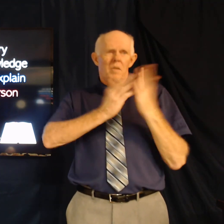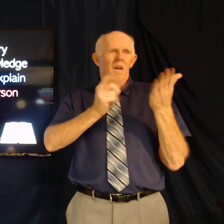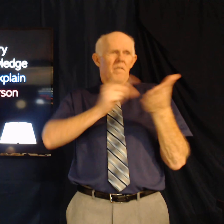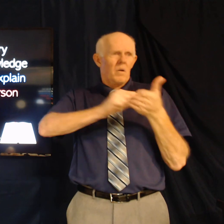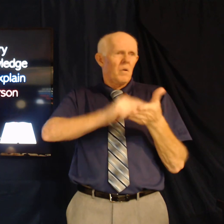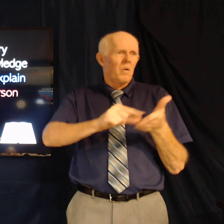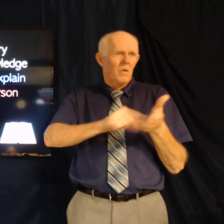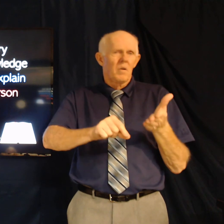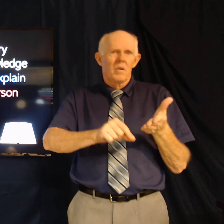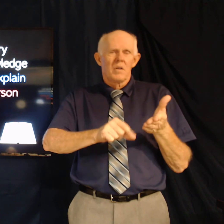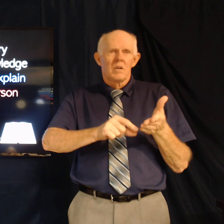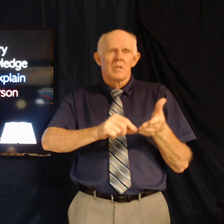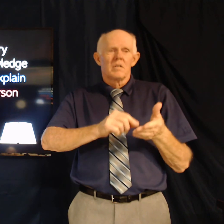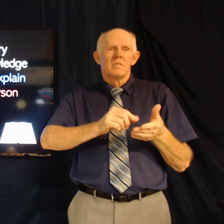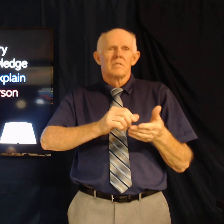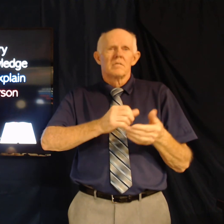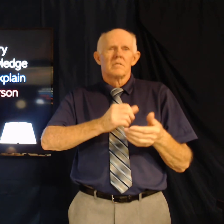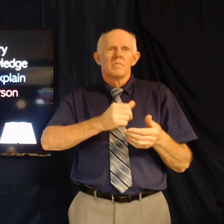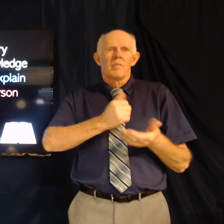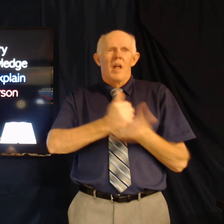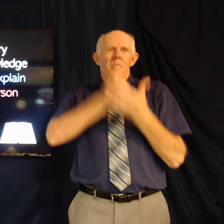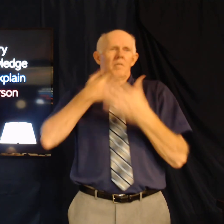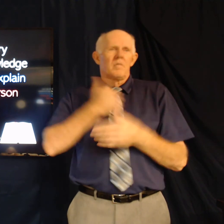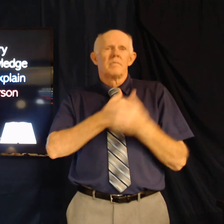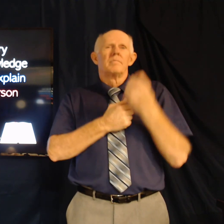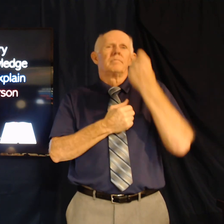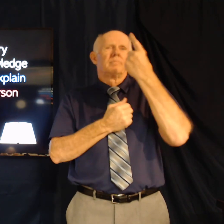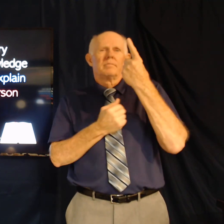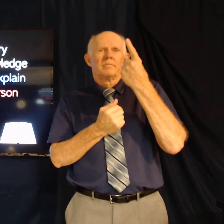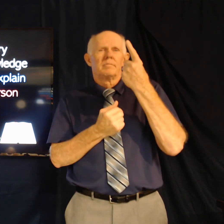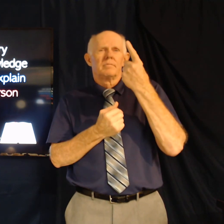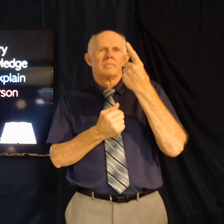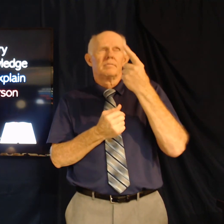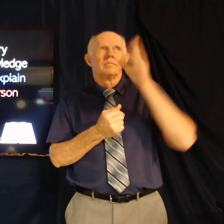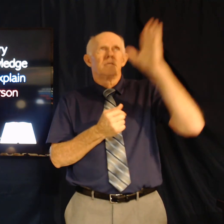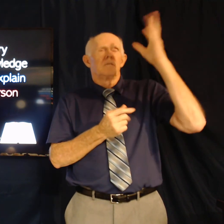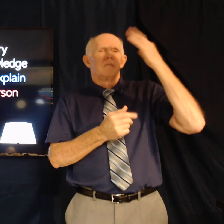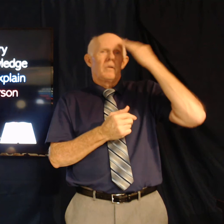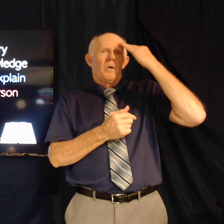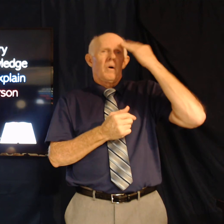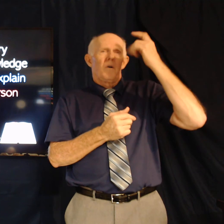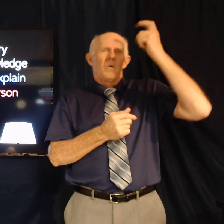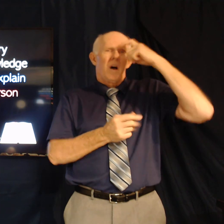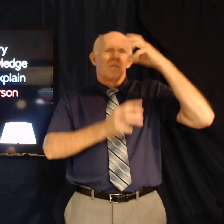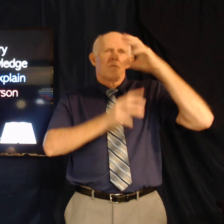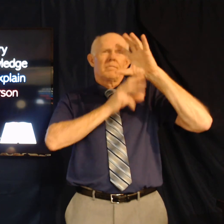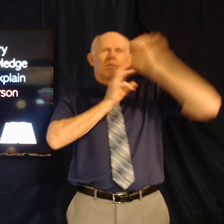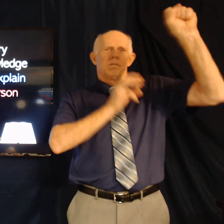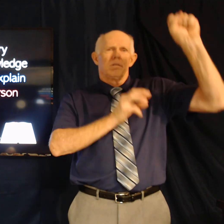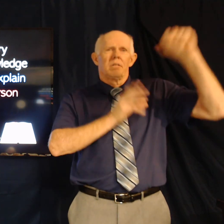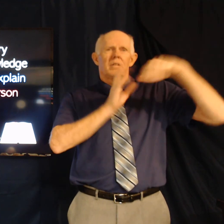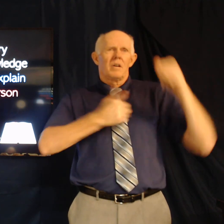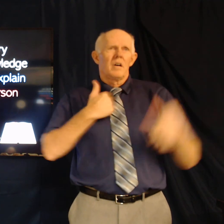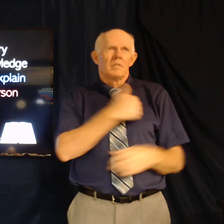He shows us in the Bible the verses that helps us understand. He knows and His wisdom